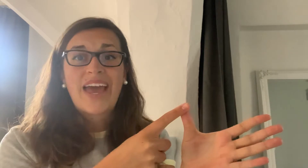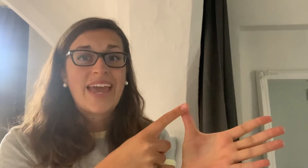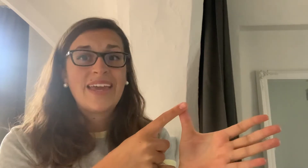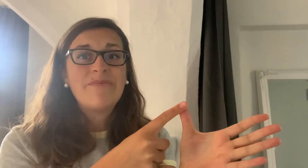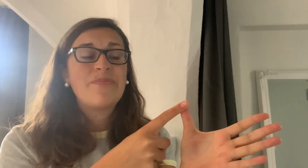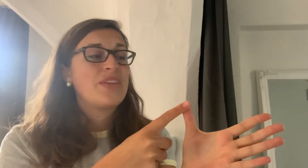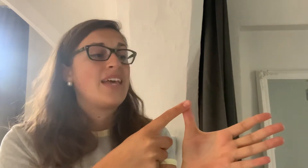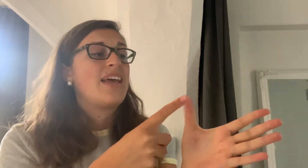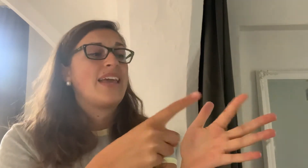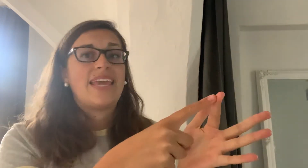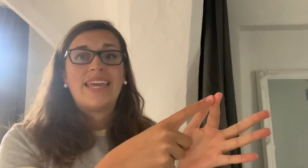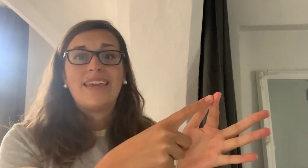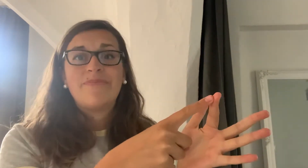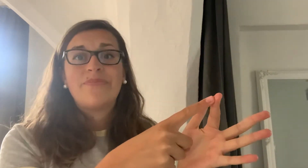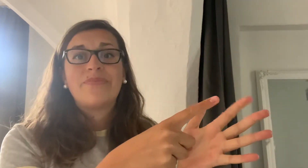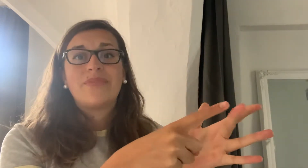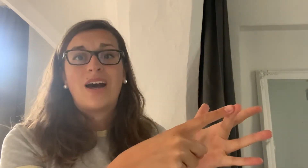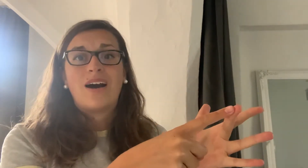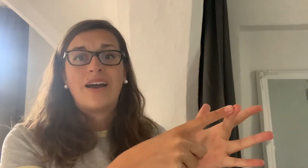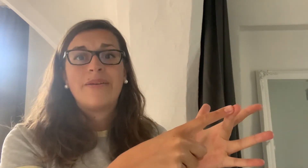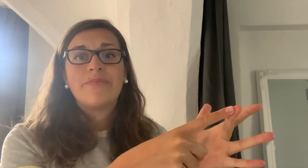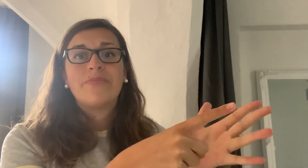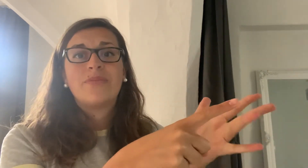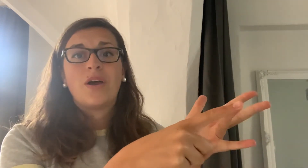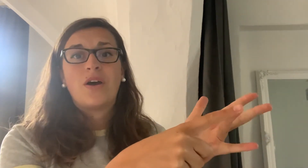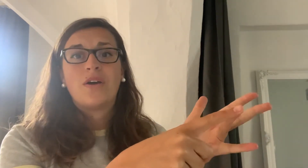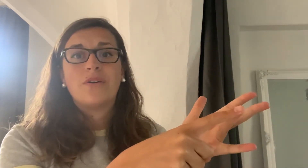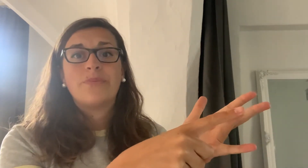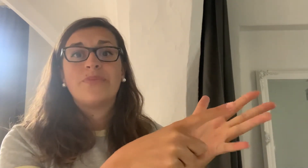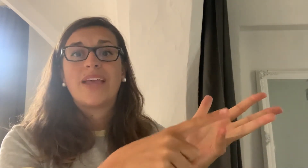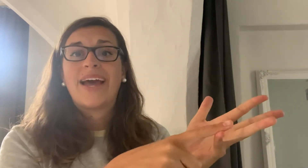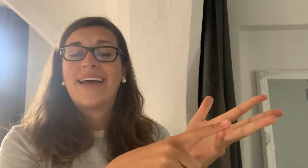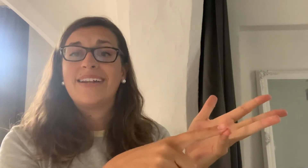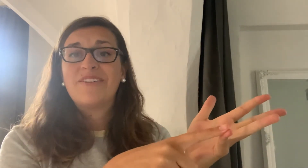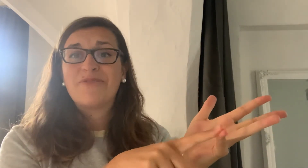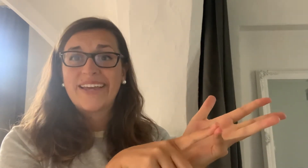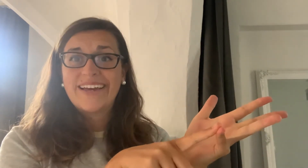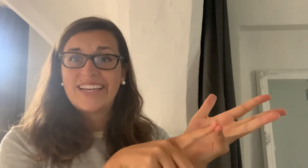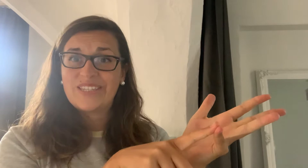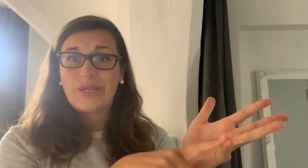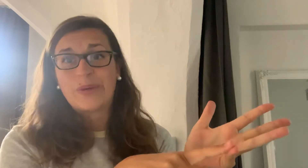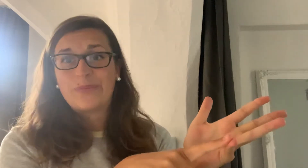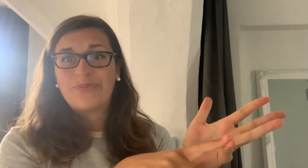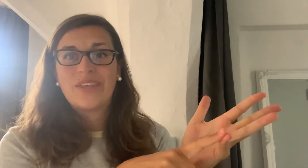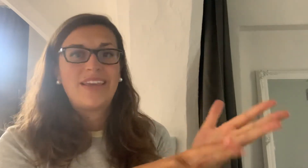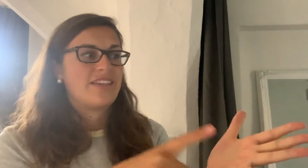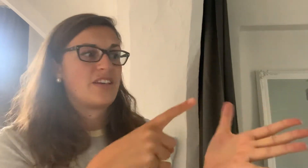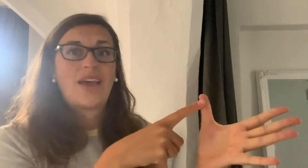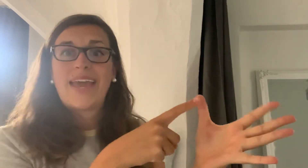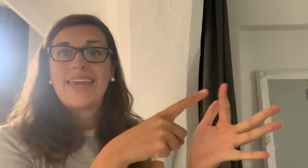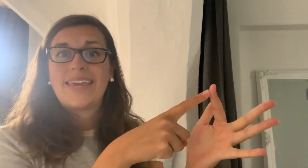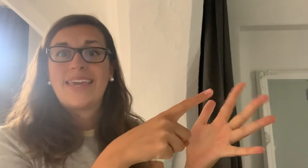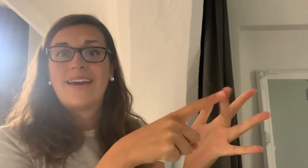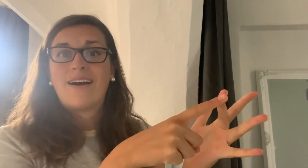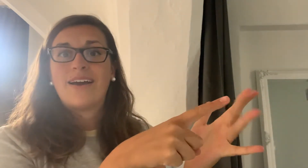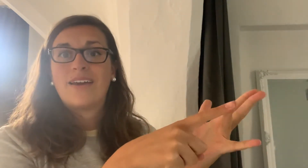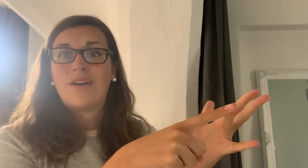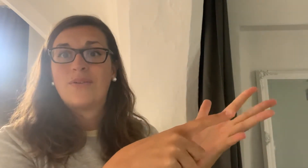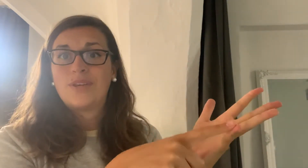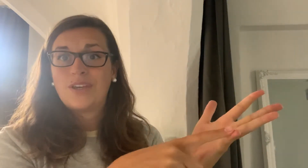A, E, I, O, and little finger is U. So A, E, I, O, U.